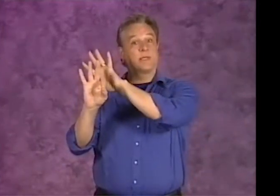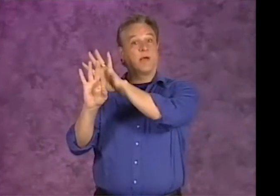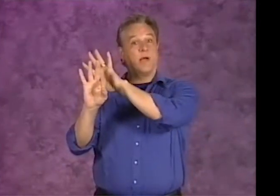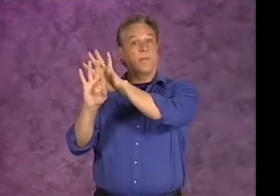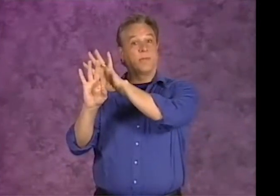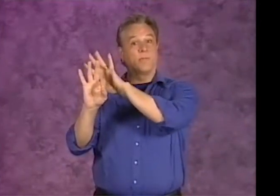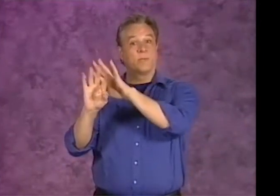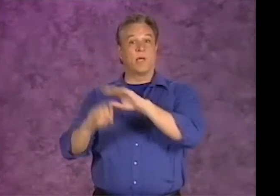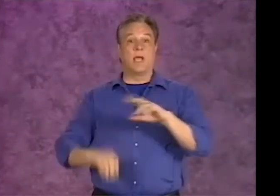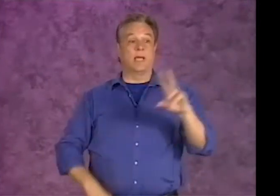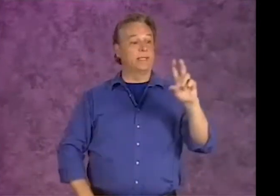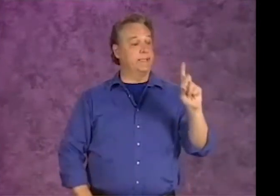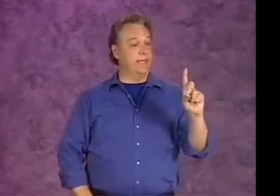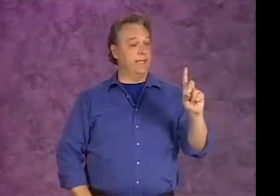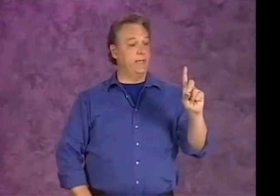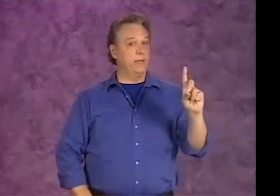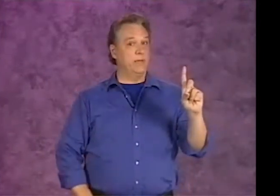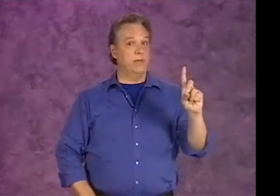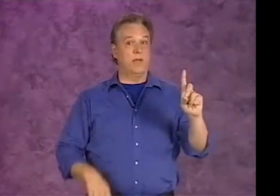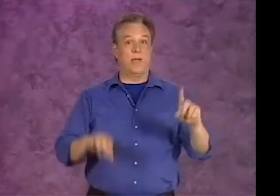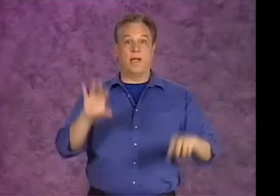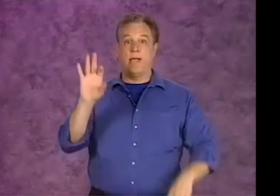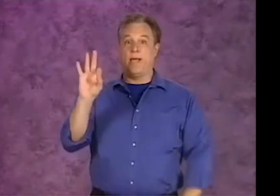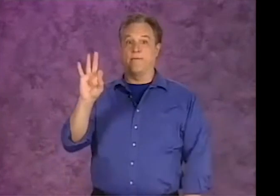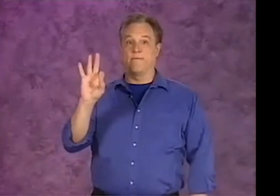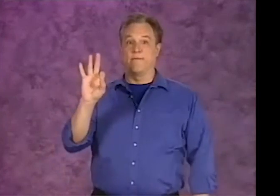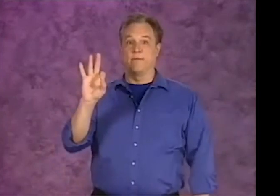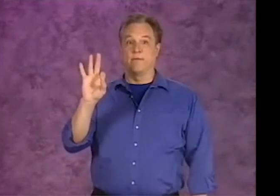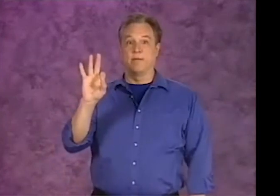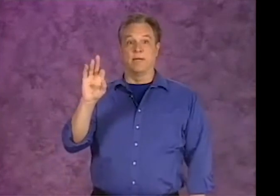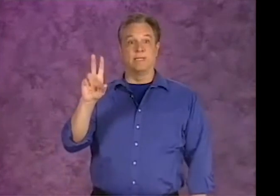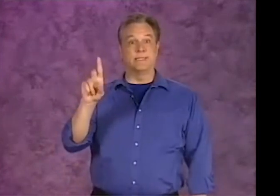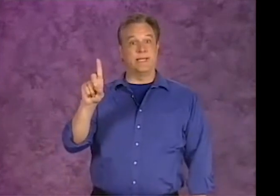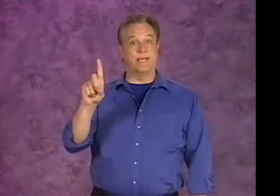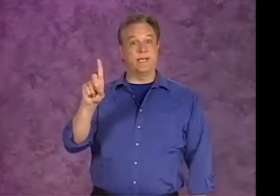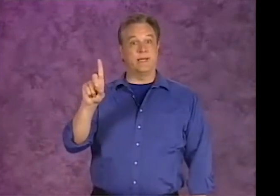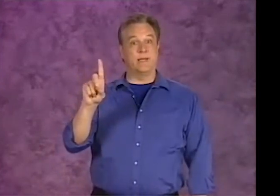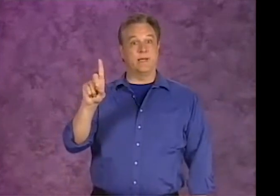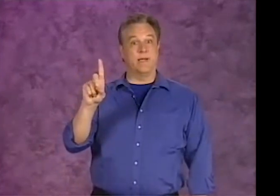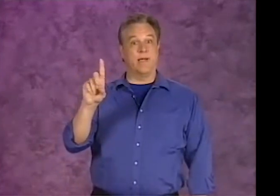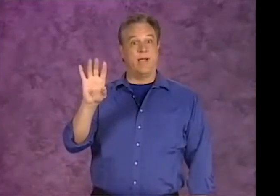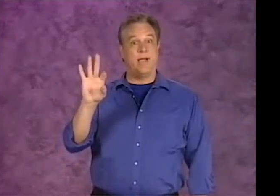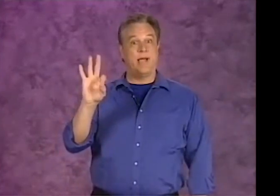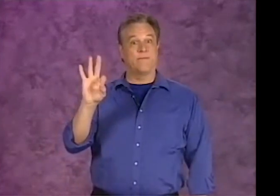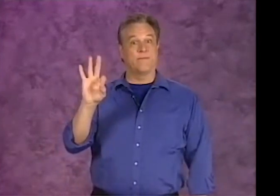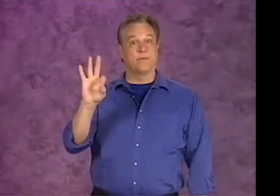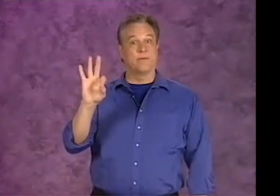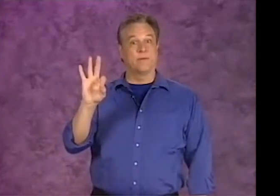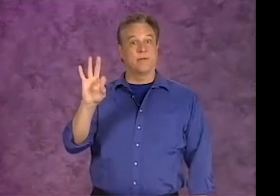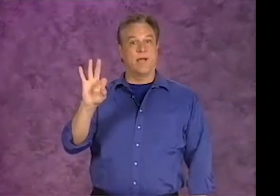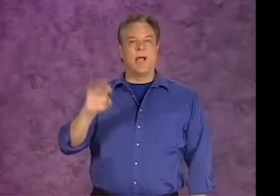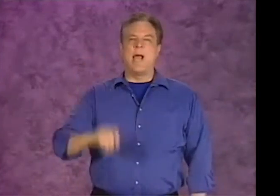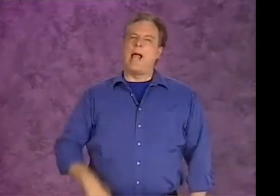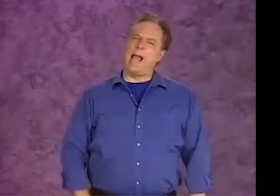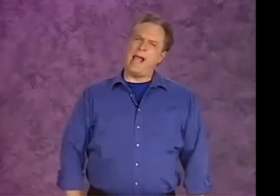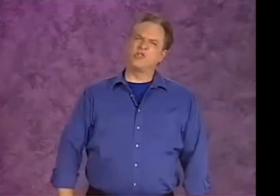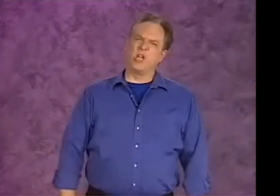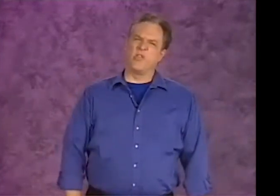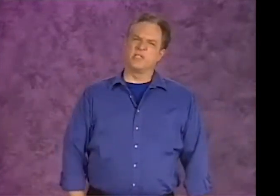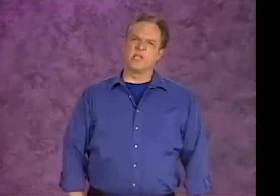are up. D, F, D, F. Actually, this